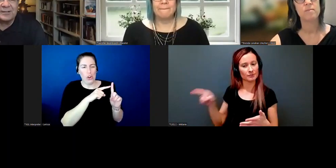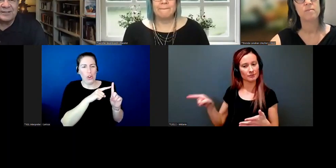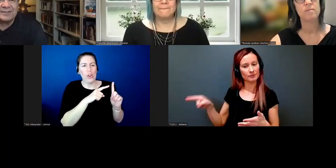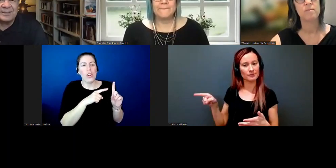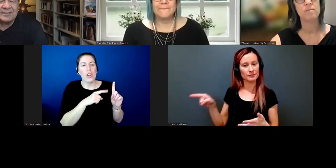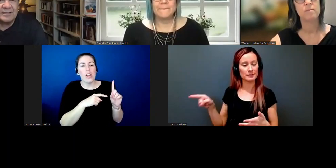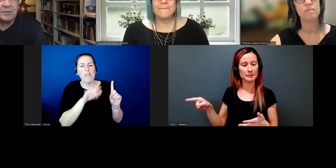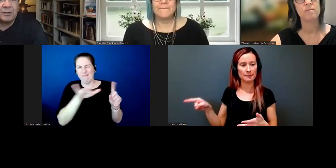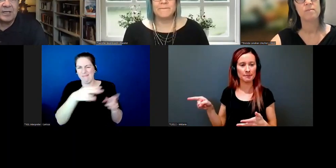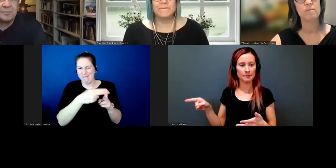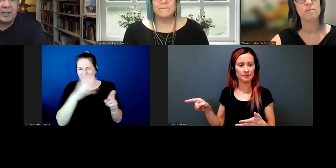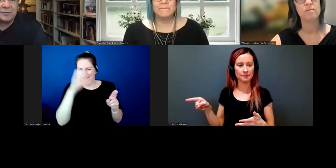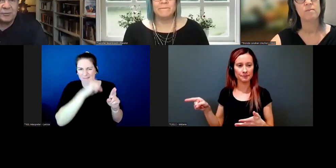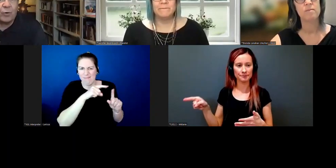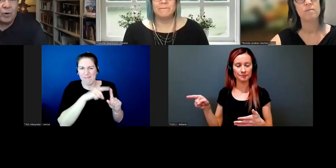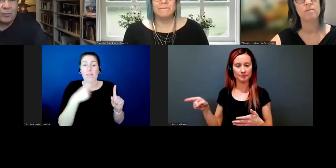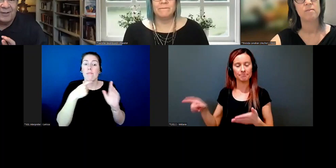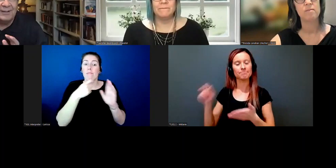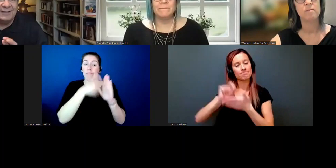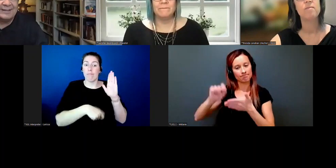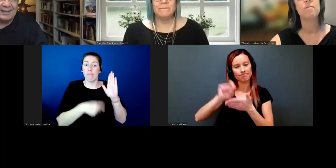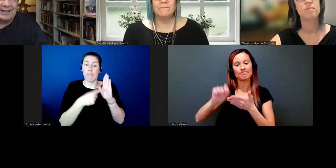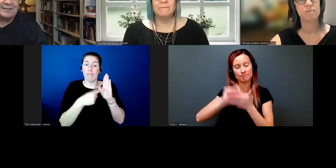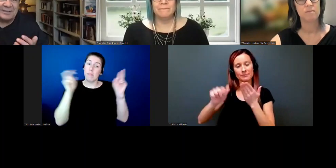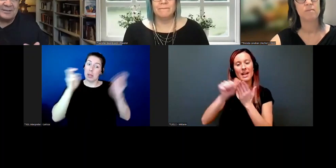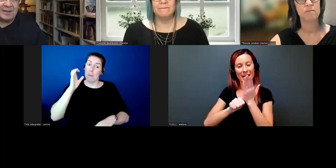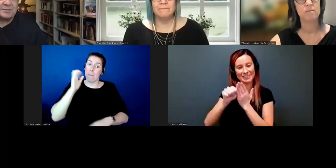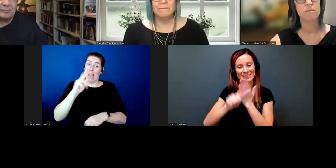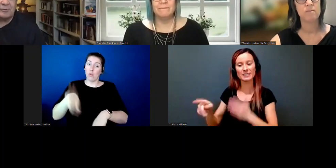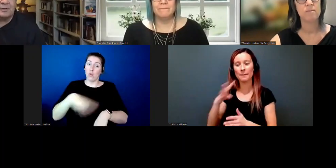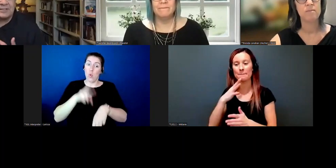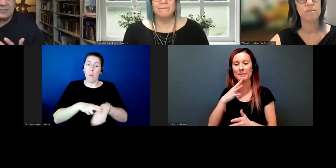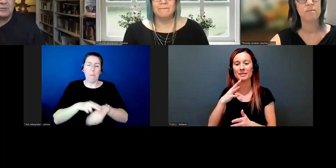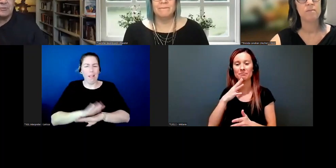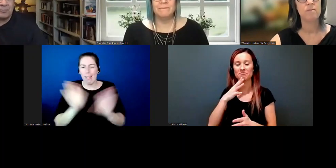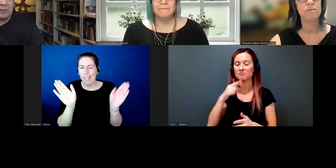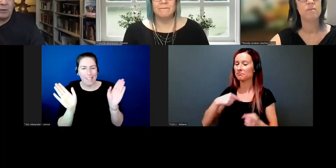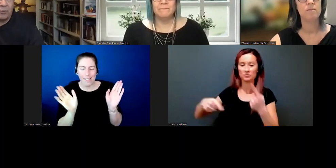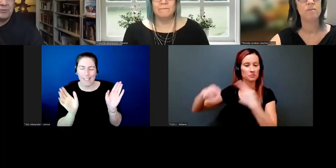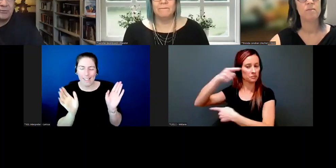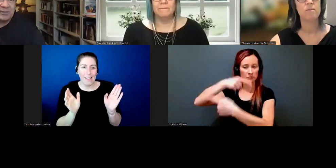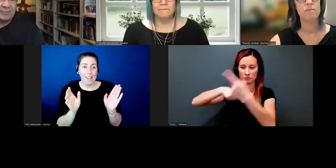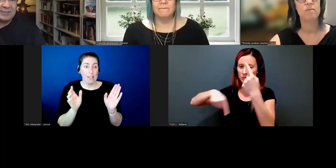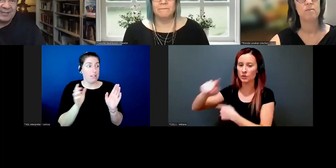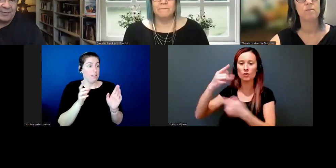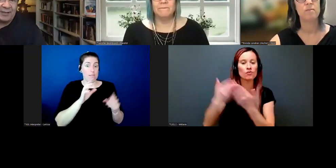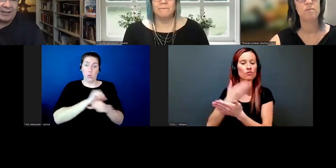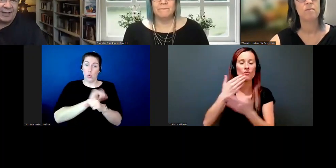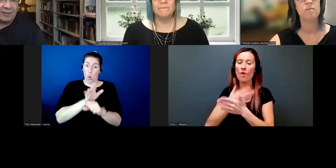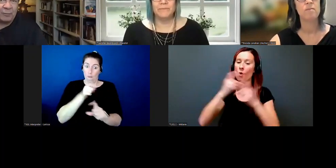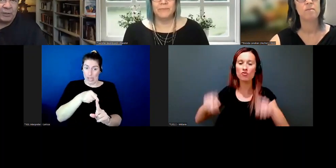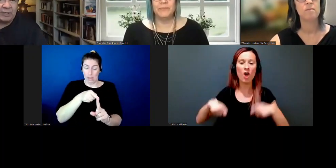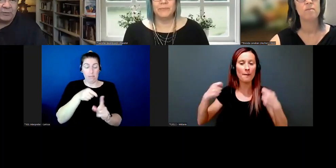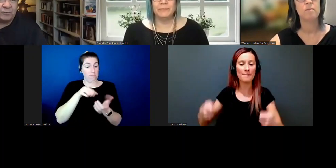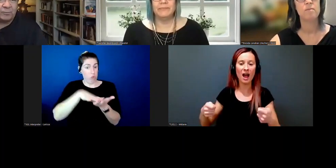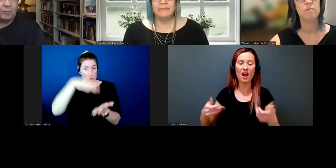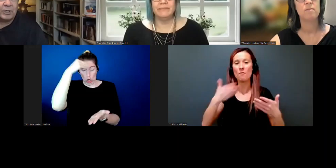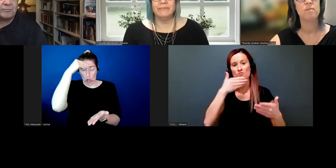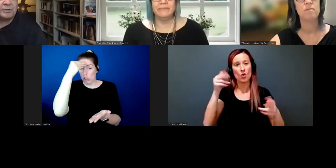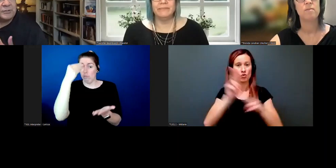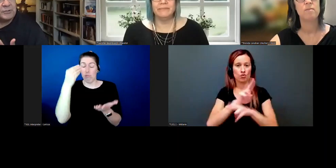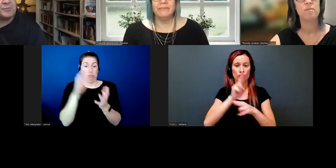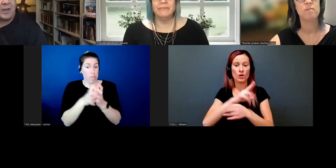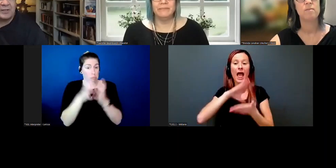article that says, let's not get back to normal, like to the times before. Let's use what we learned during the pandemic and